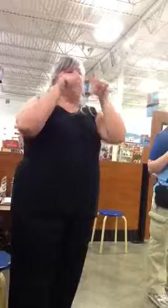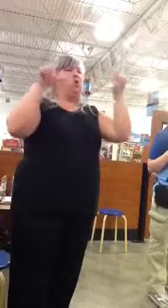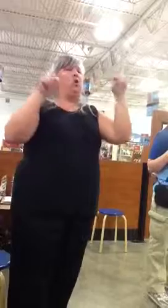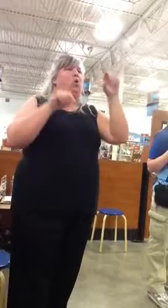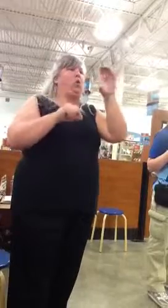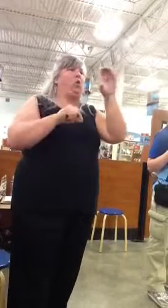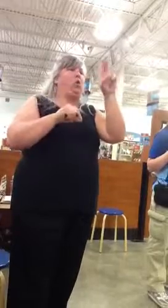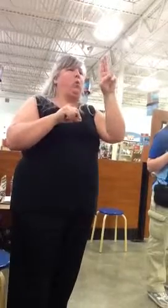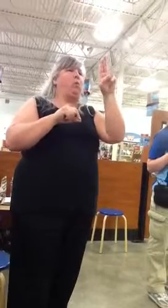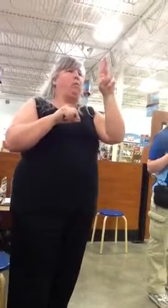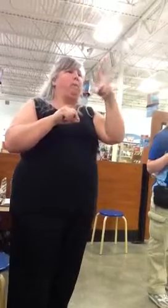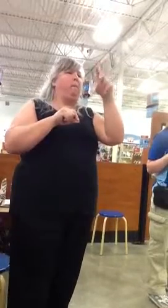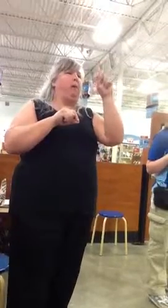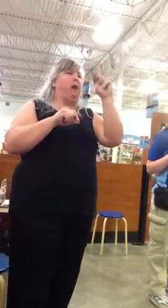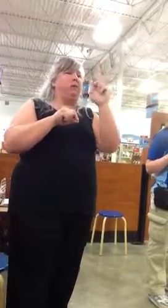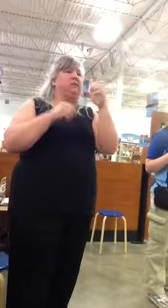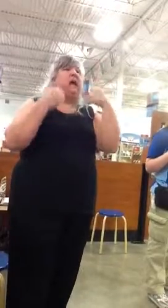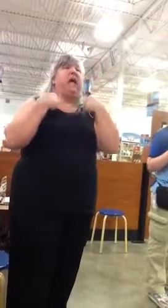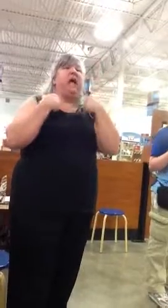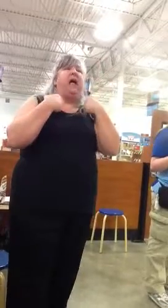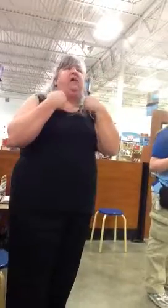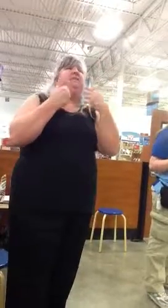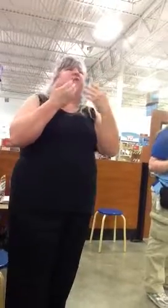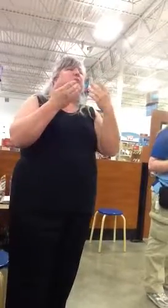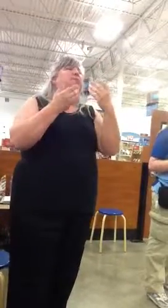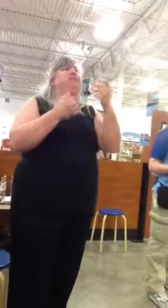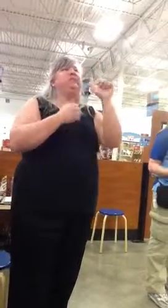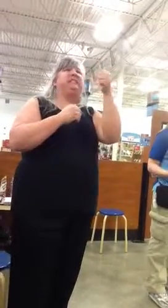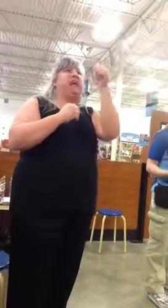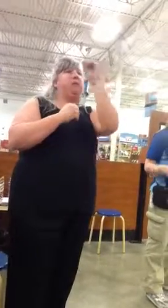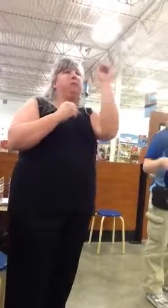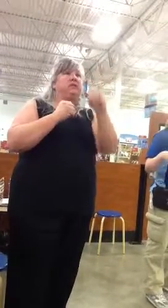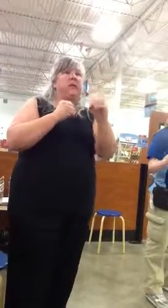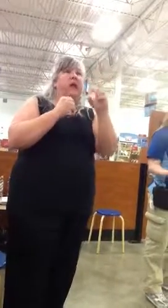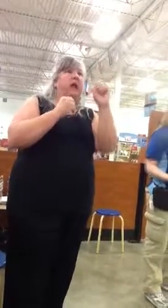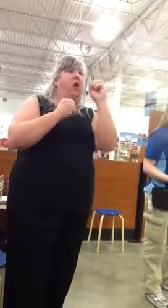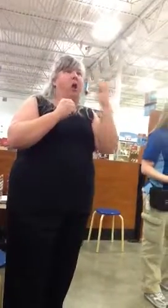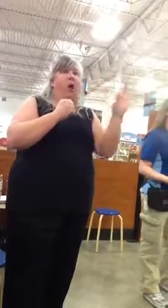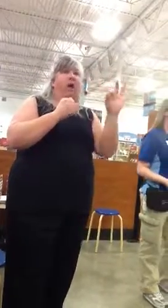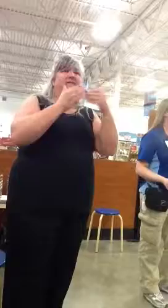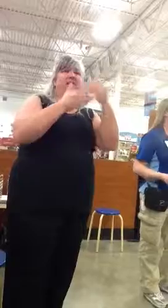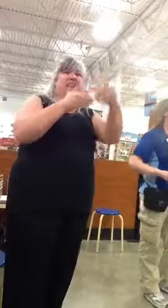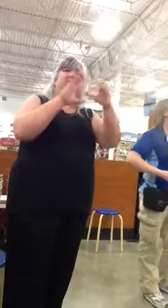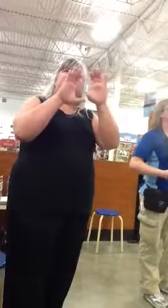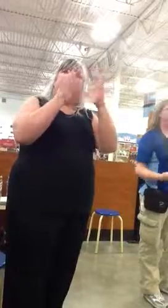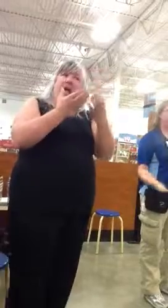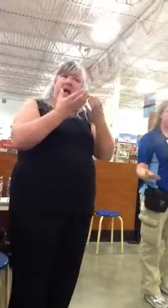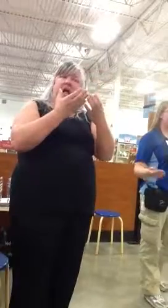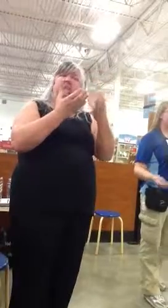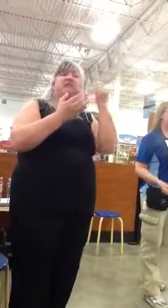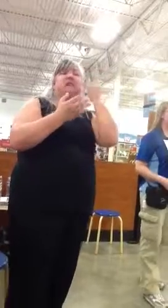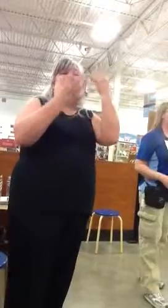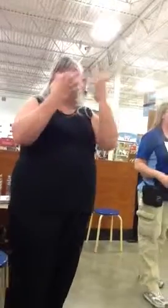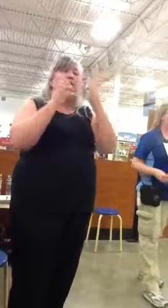class. So if you want to go on to intermediate, or if you want to give it to a friend, by all means.